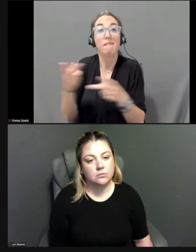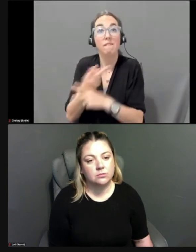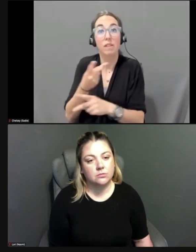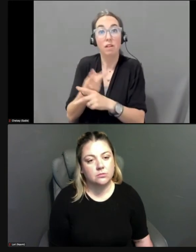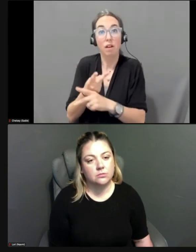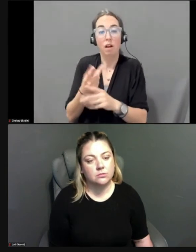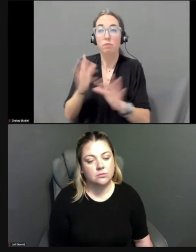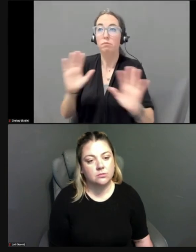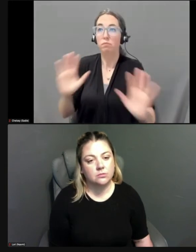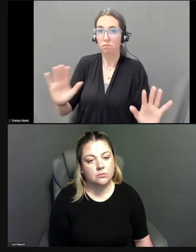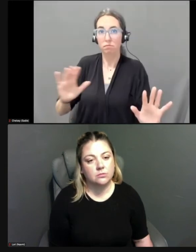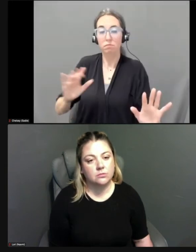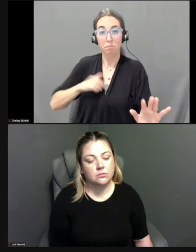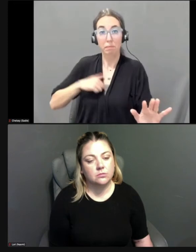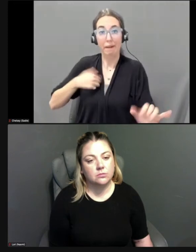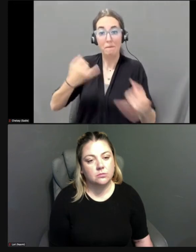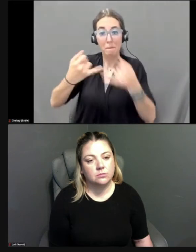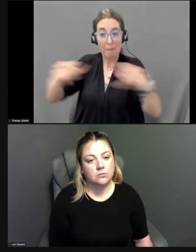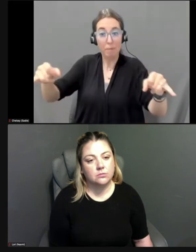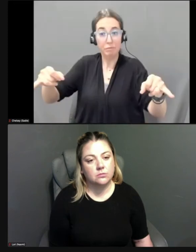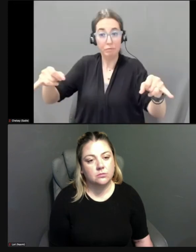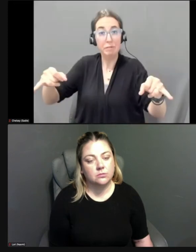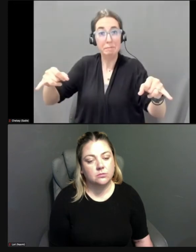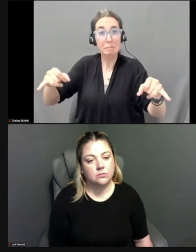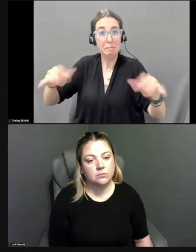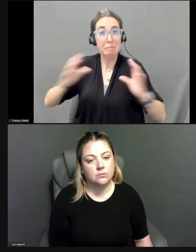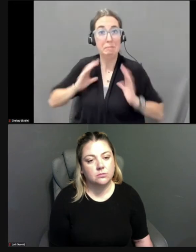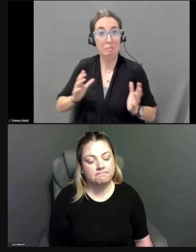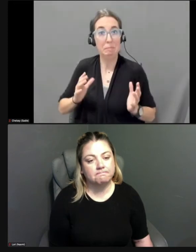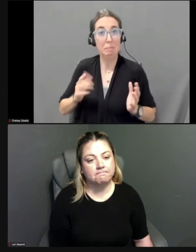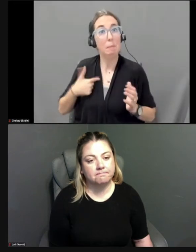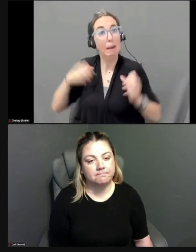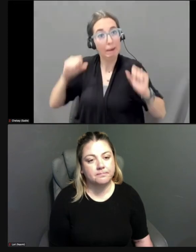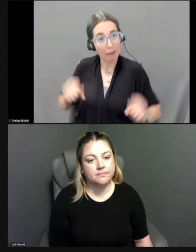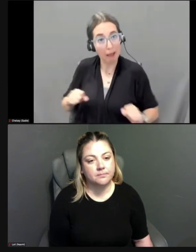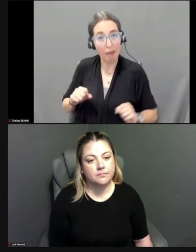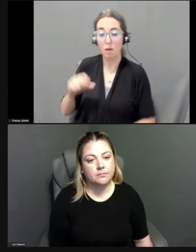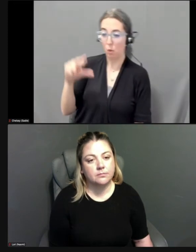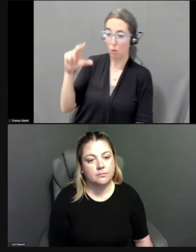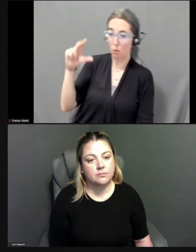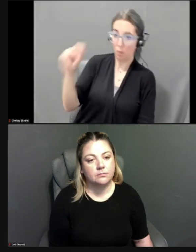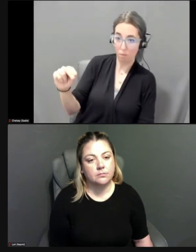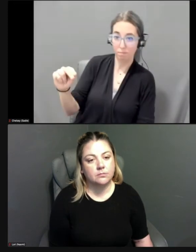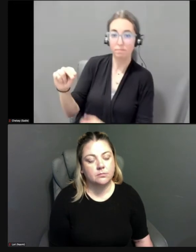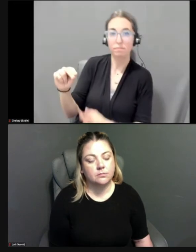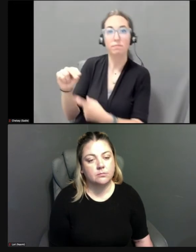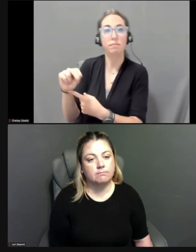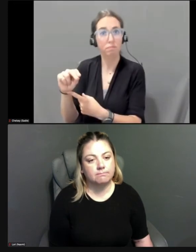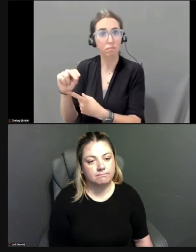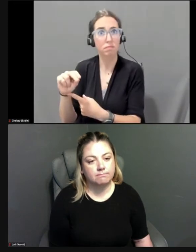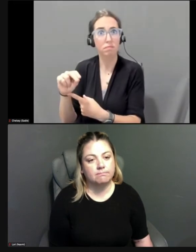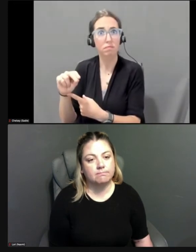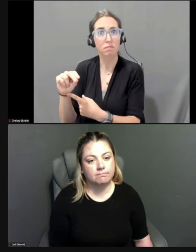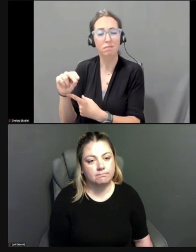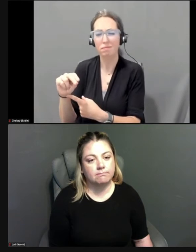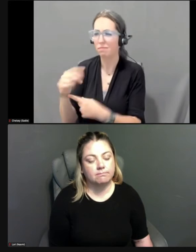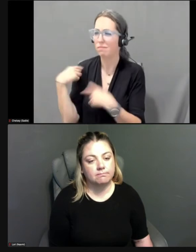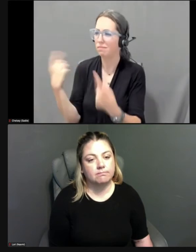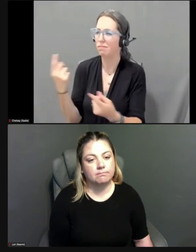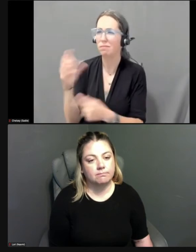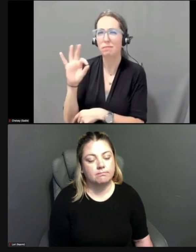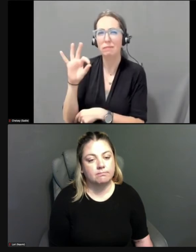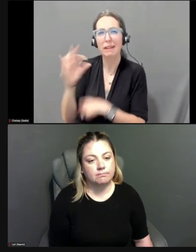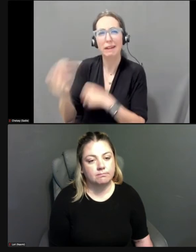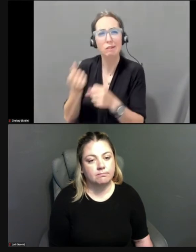and being okay with saying no is a big thing that has shifted over the last, I don't know, 8 or 9 years,